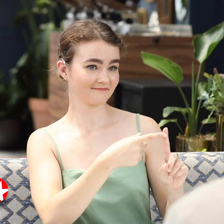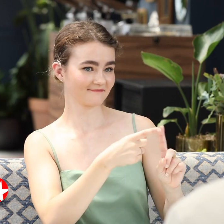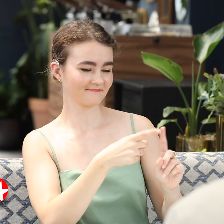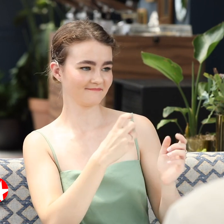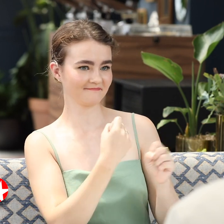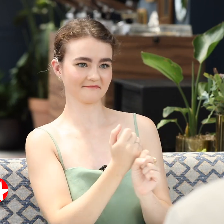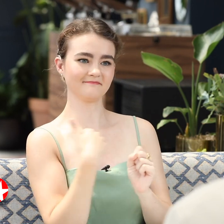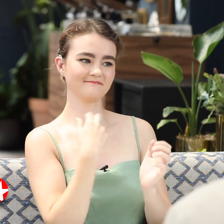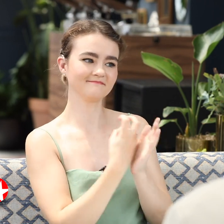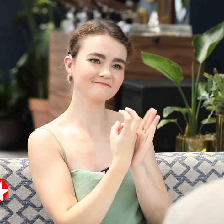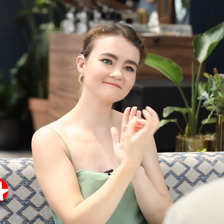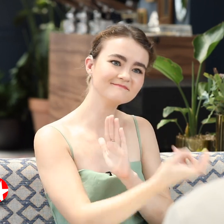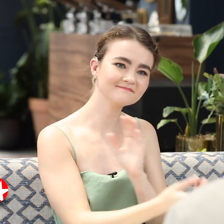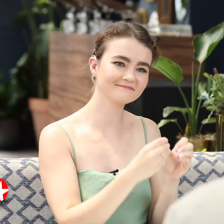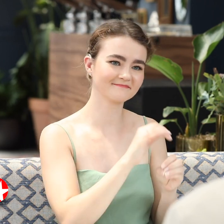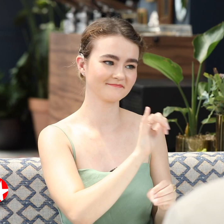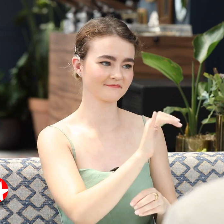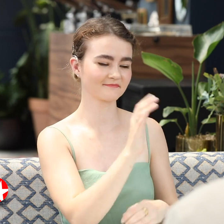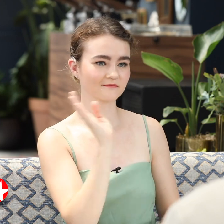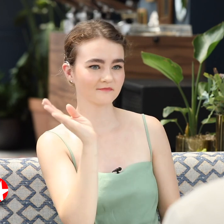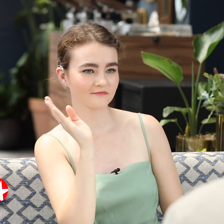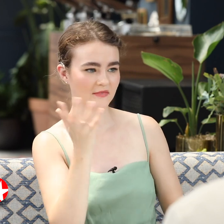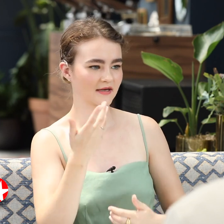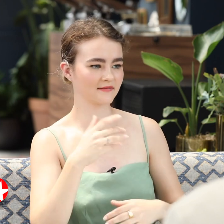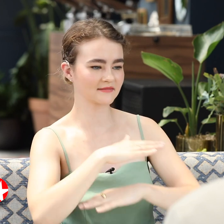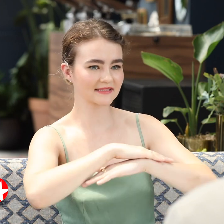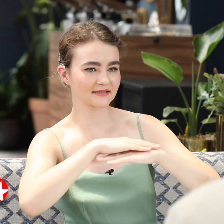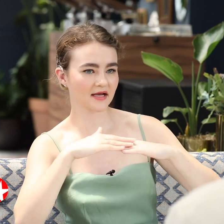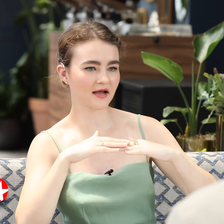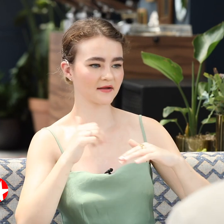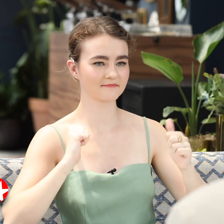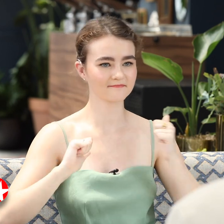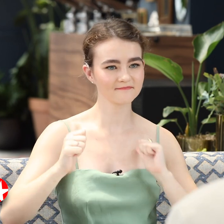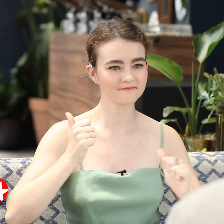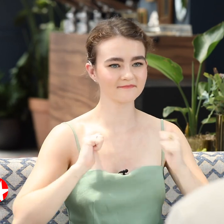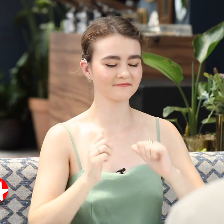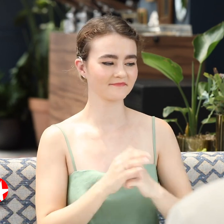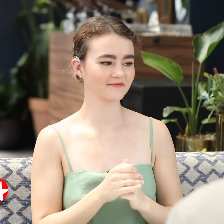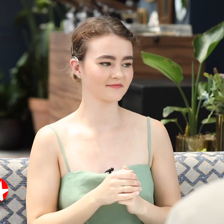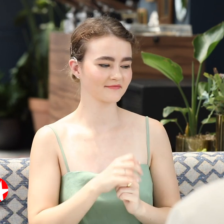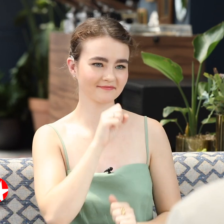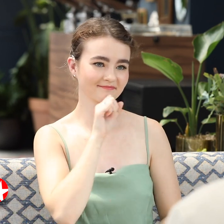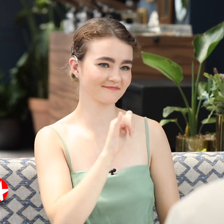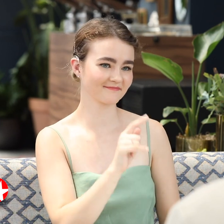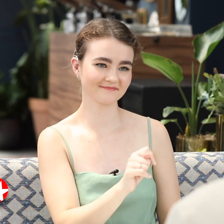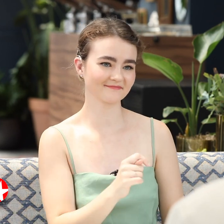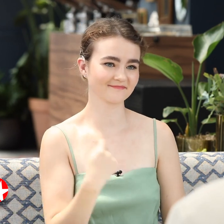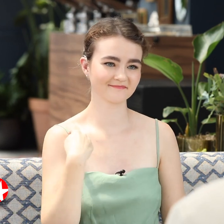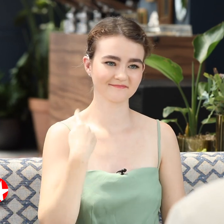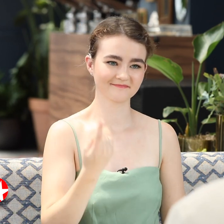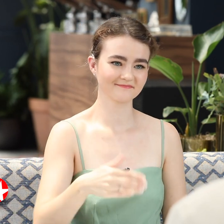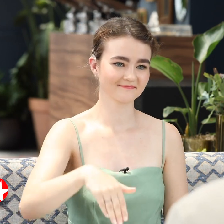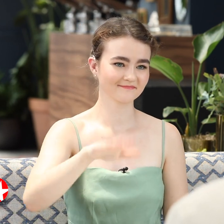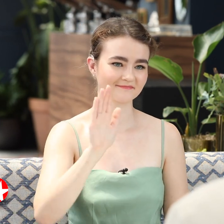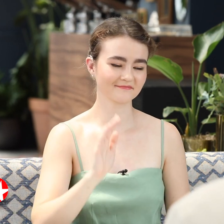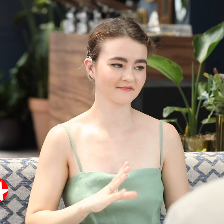role was my first role, and it made me really interested in theater, in the stage, in performing. I loved that